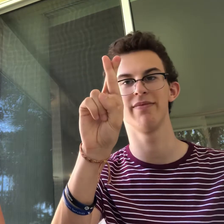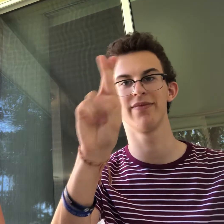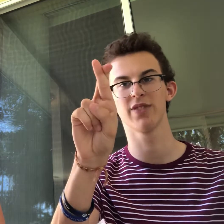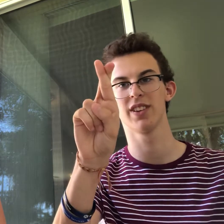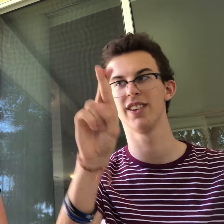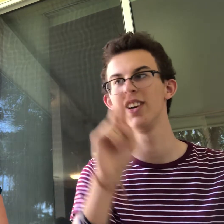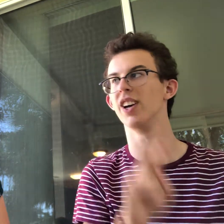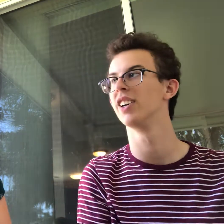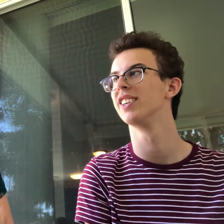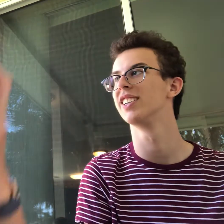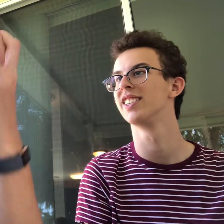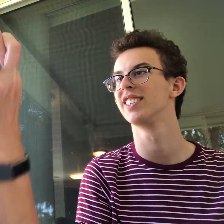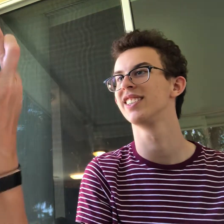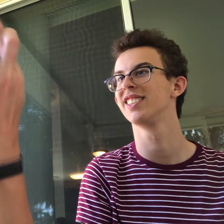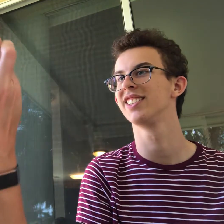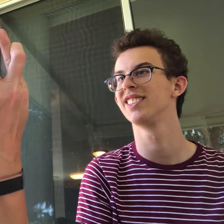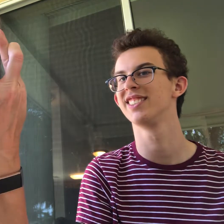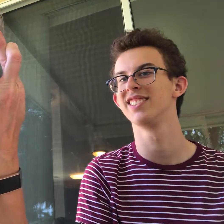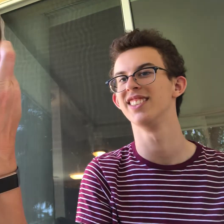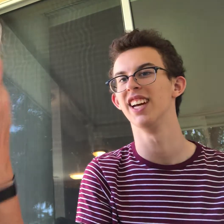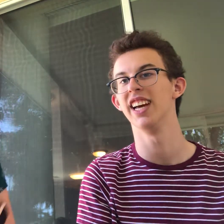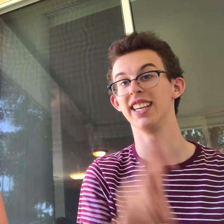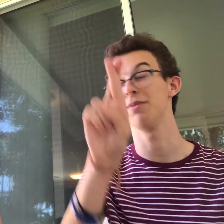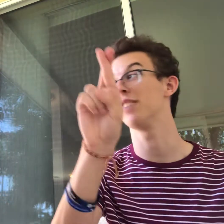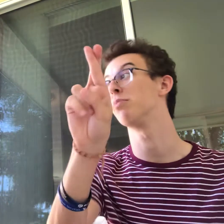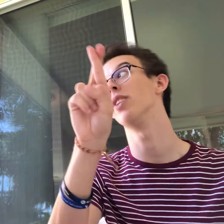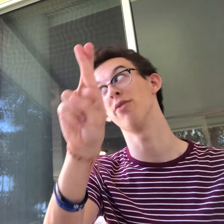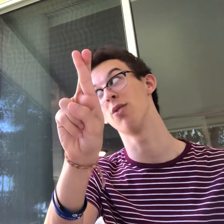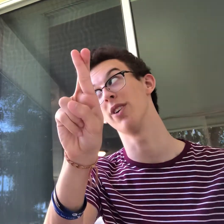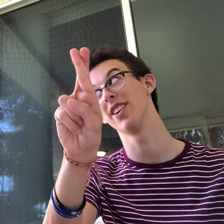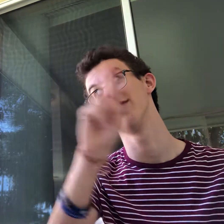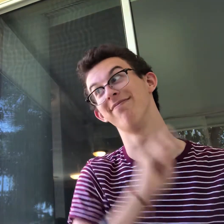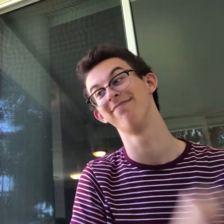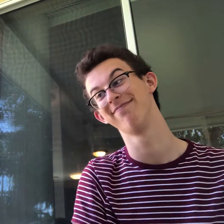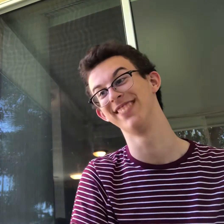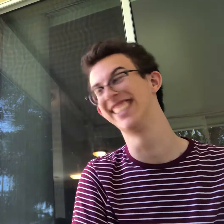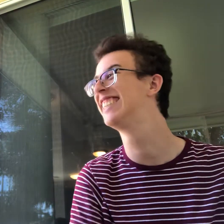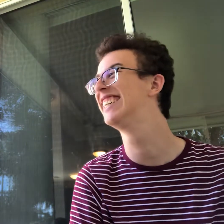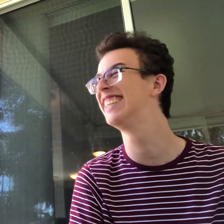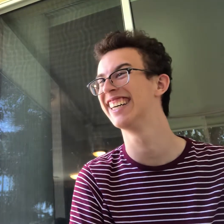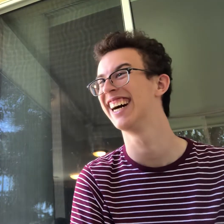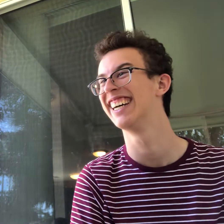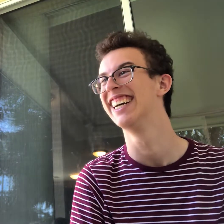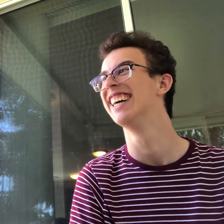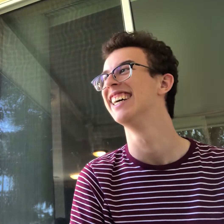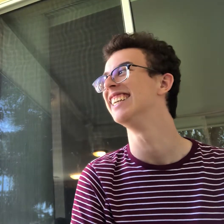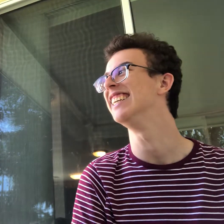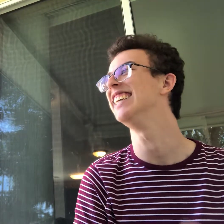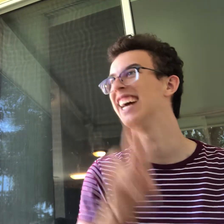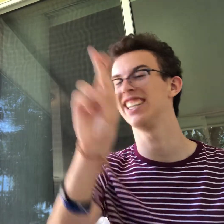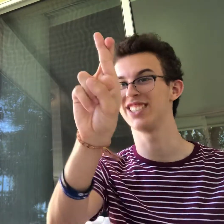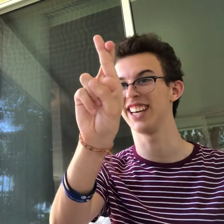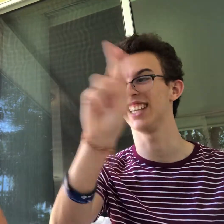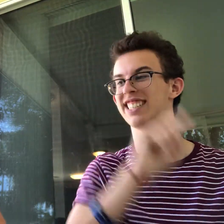Or I need to use the restroom. Except you have to point it forward. Okay. Point it forward like this, not backwards. Yeah, just like this.